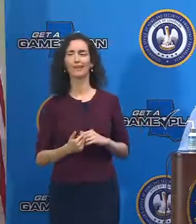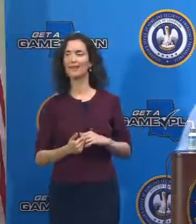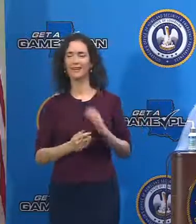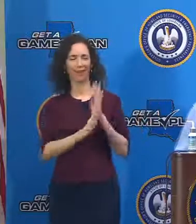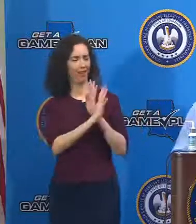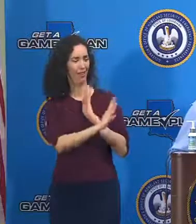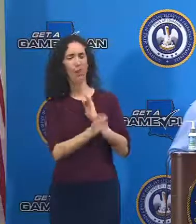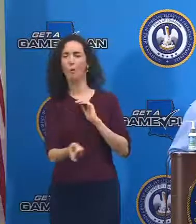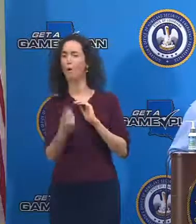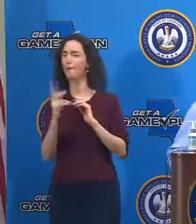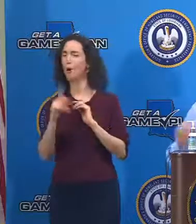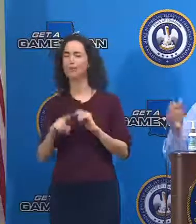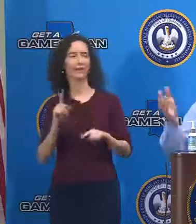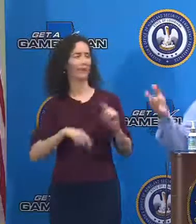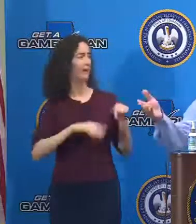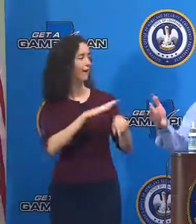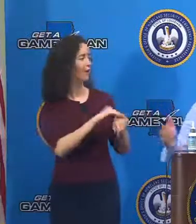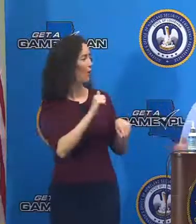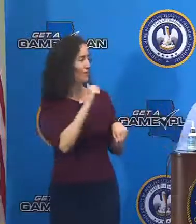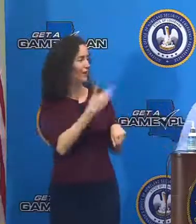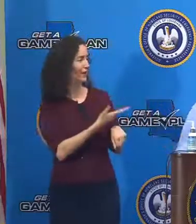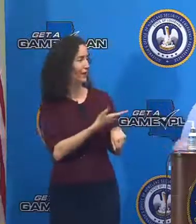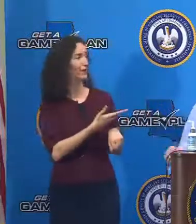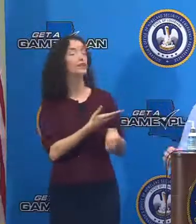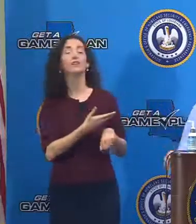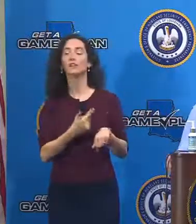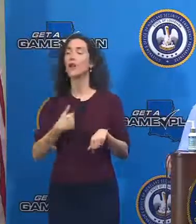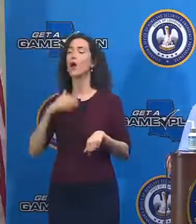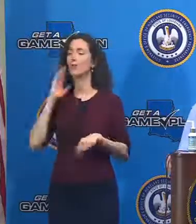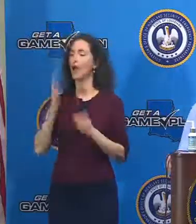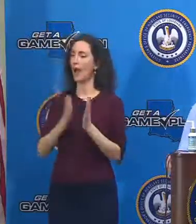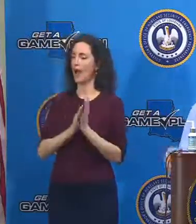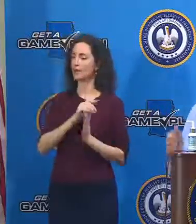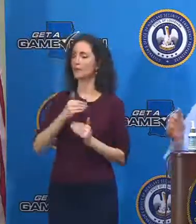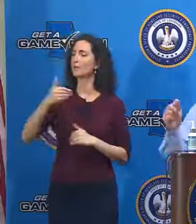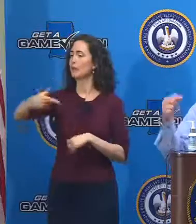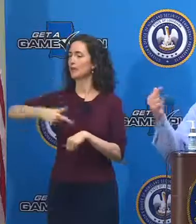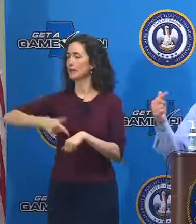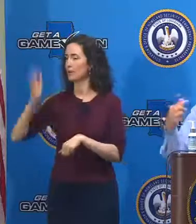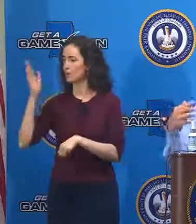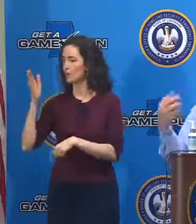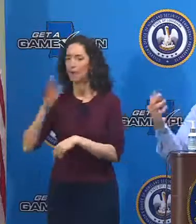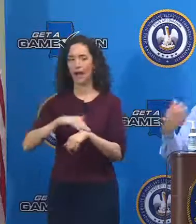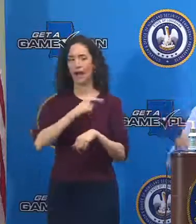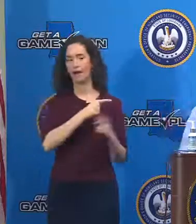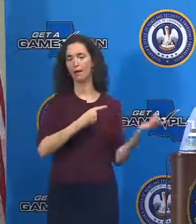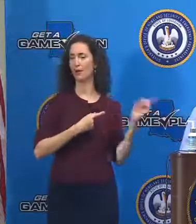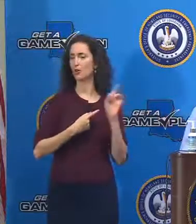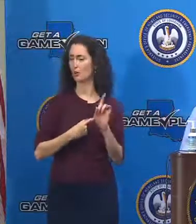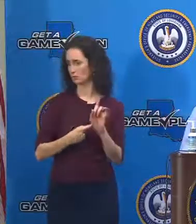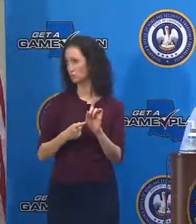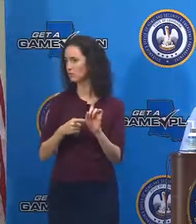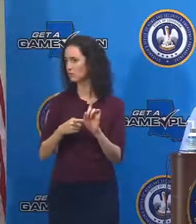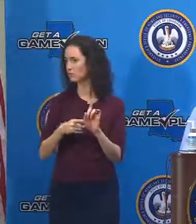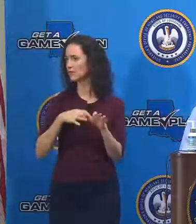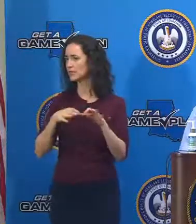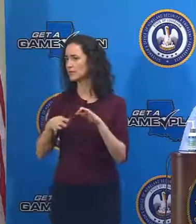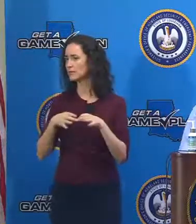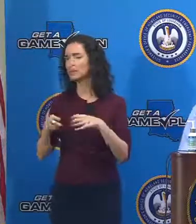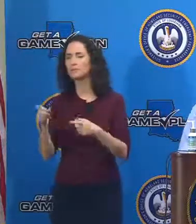person that I can't look over here and call on. But I will ask him to come to the next press conference and talk more about whatever damage we might be